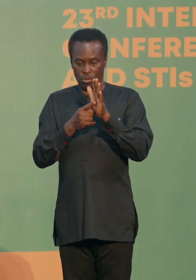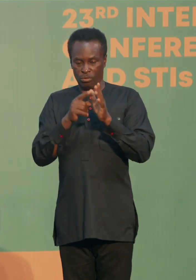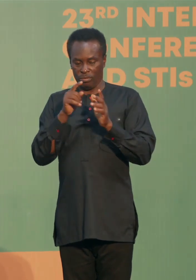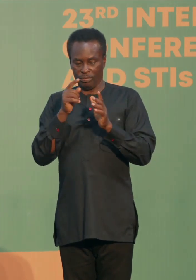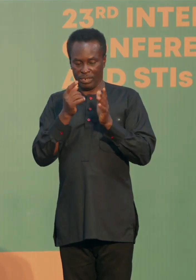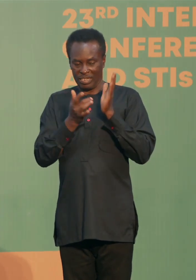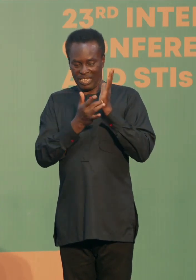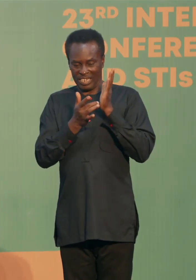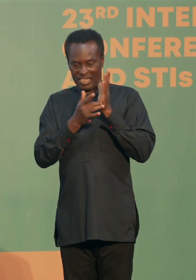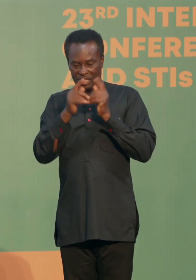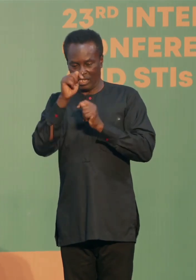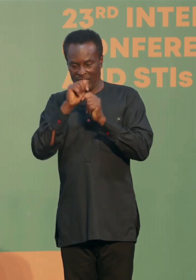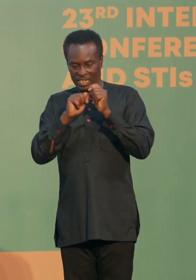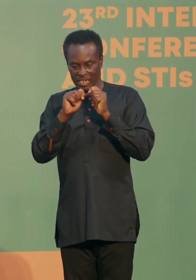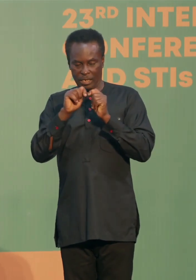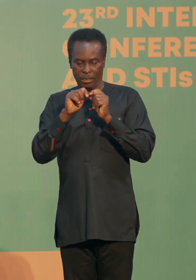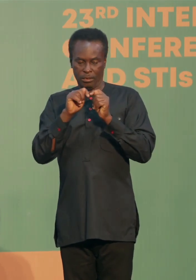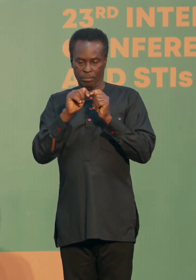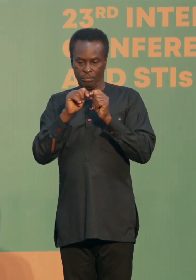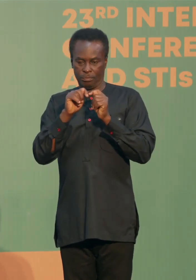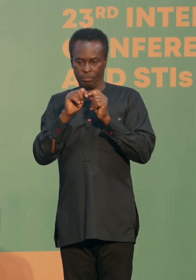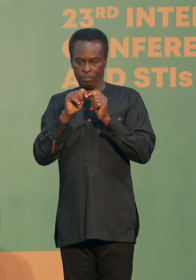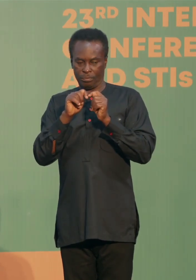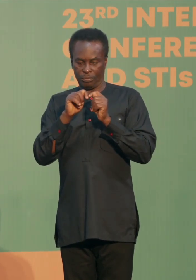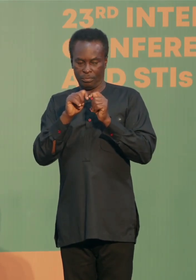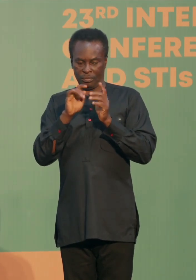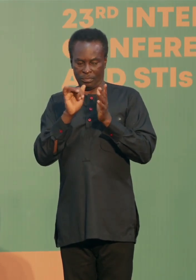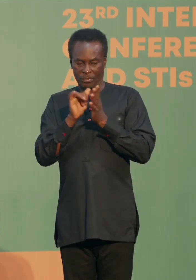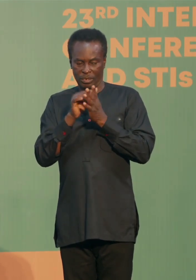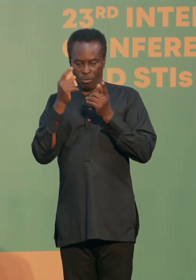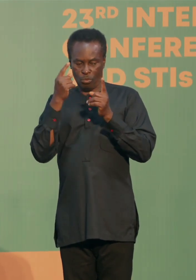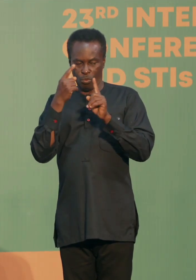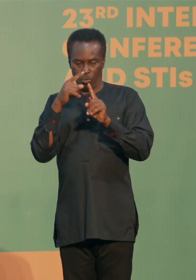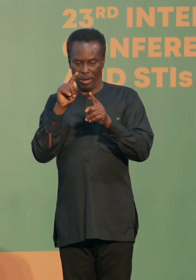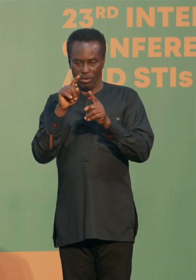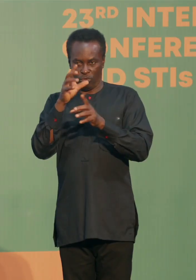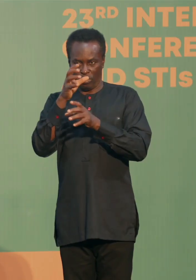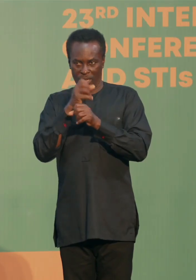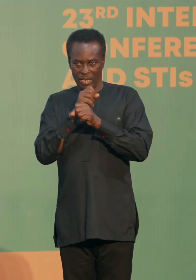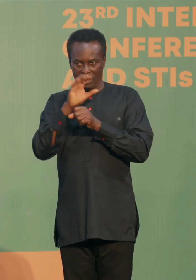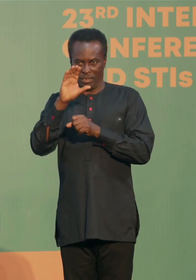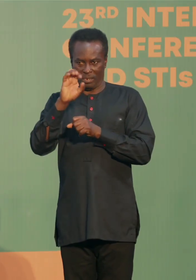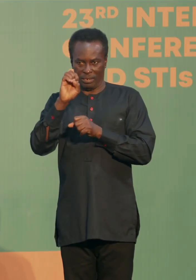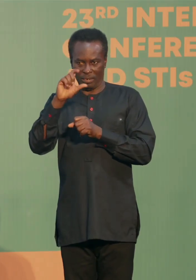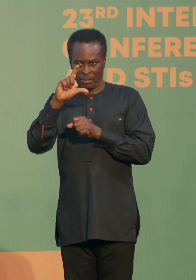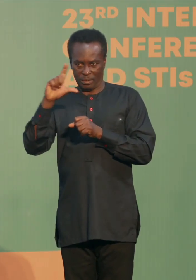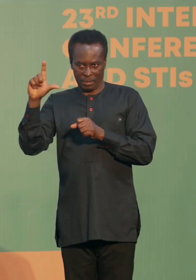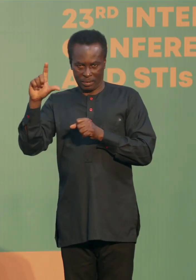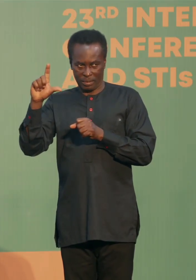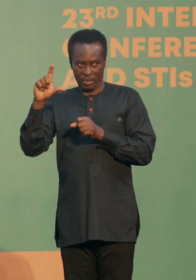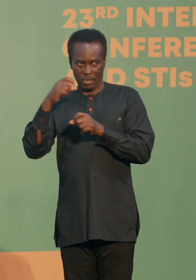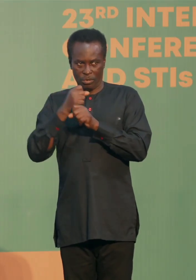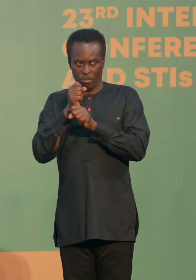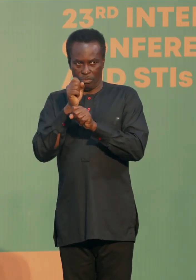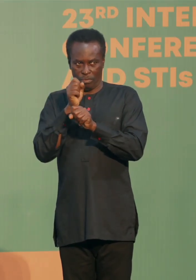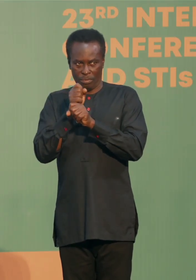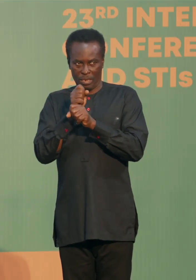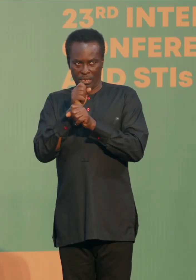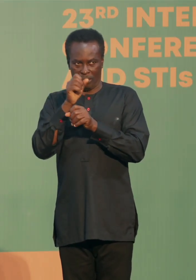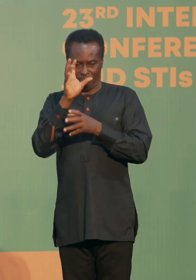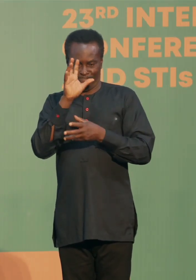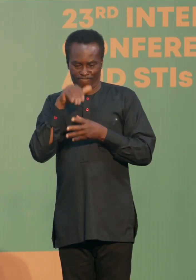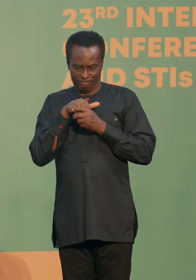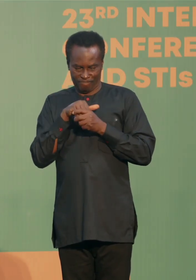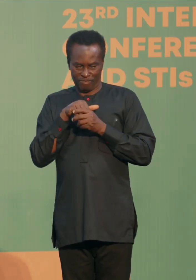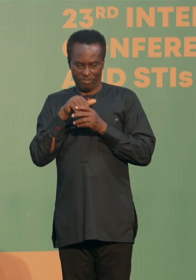pap smear. I won't spend much time with it. This is when you collect the cells and you do this slide. This is a